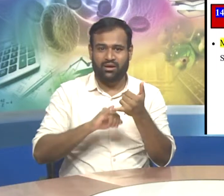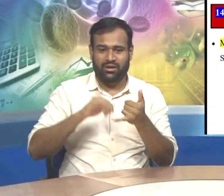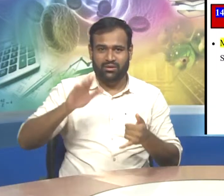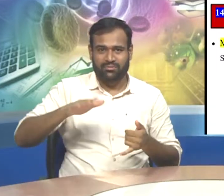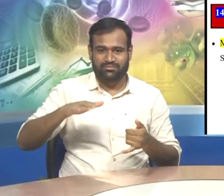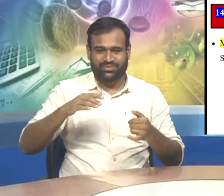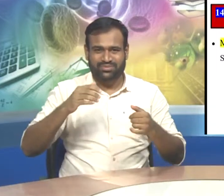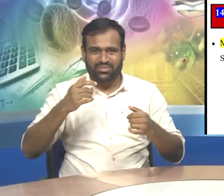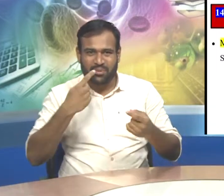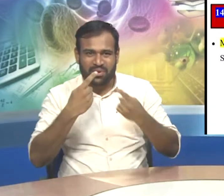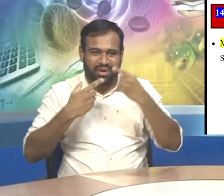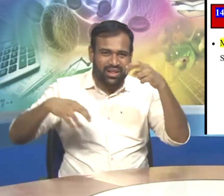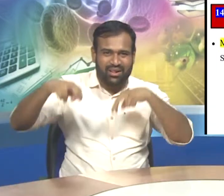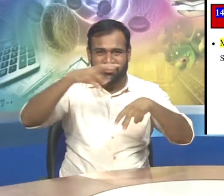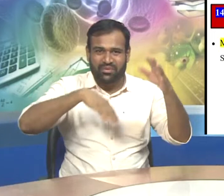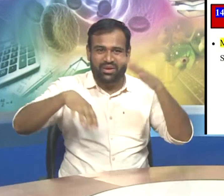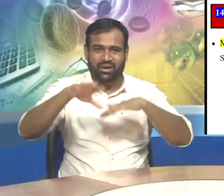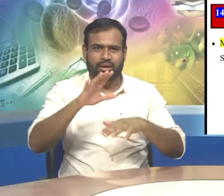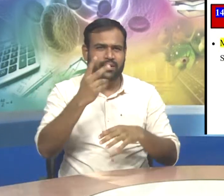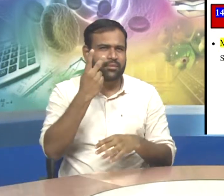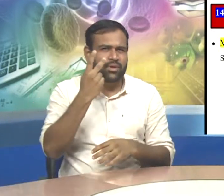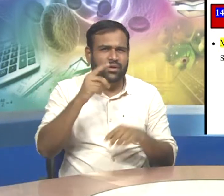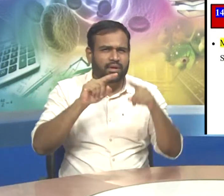the presiding officer is the speaker.